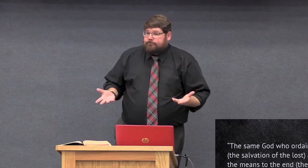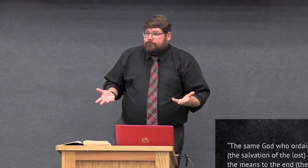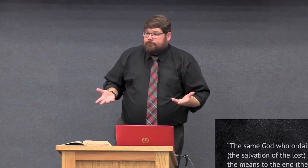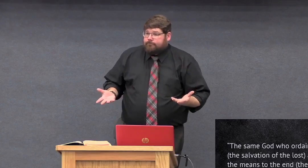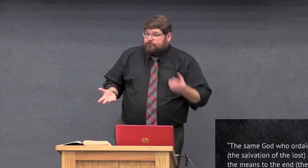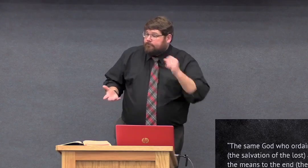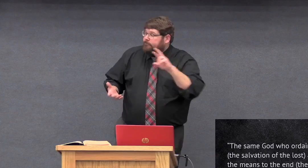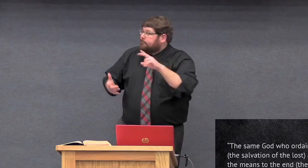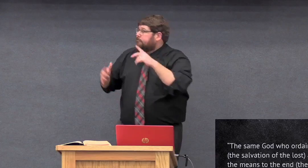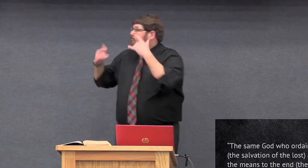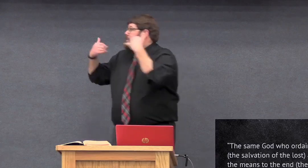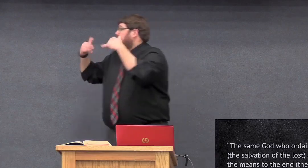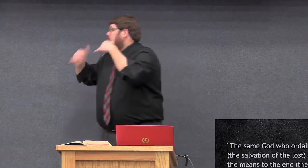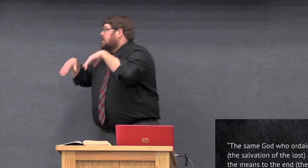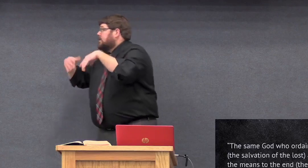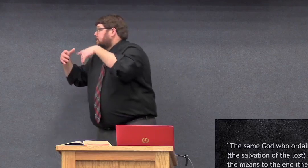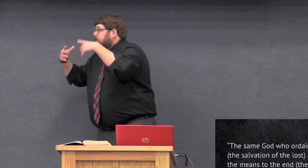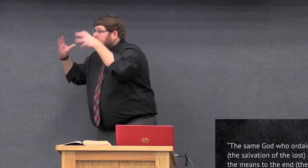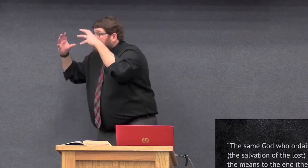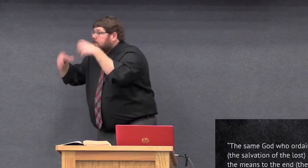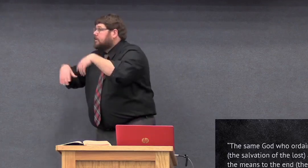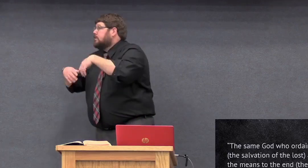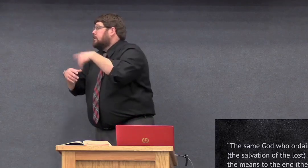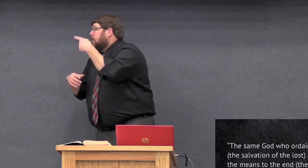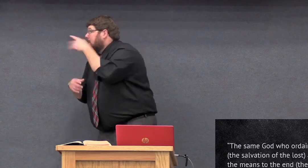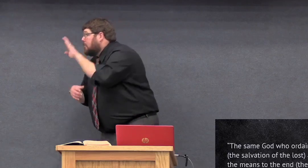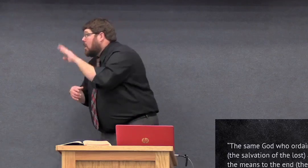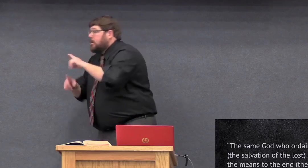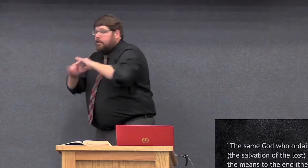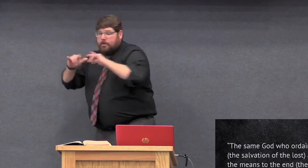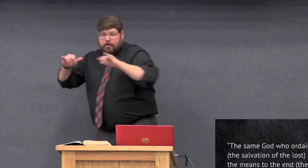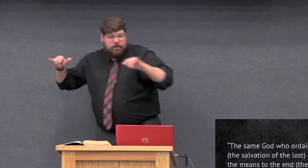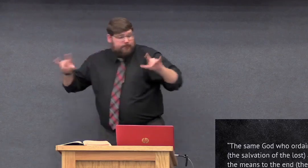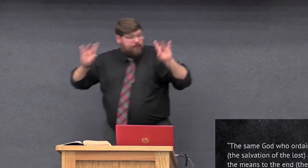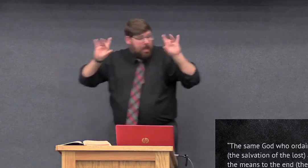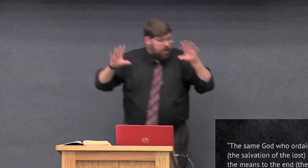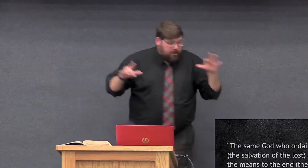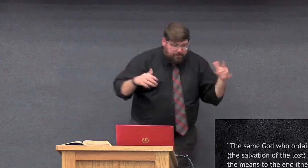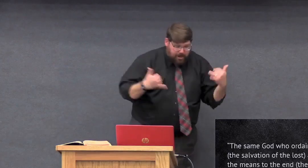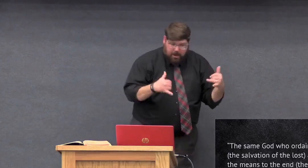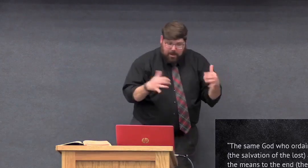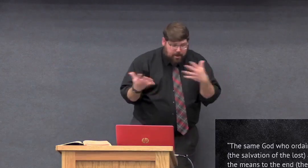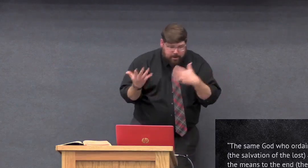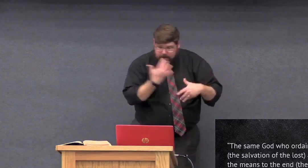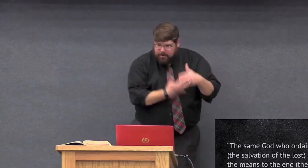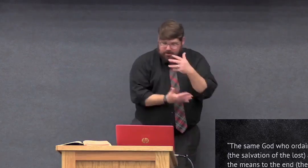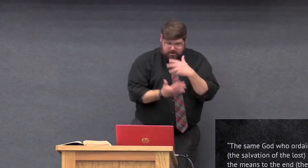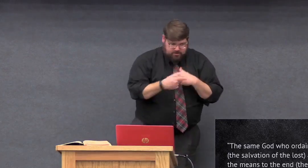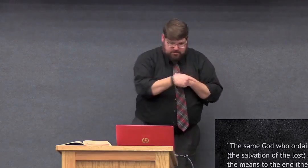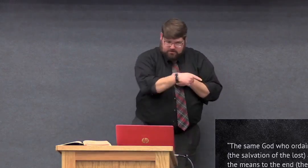club and you hang out, and or maybe you're getting together to play basketball or pickleball or what have you, some sort of